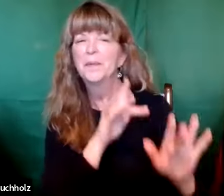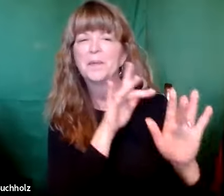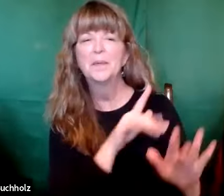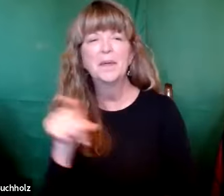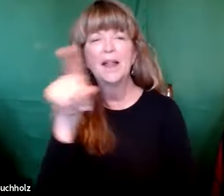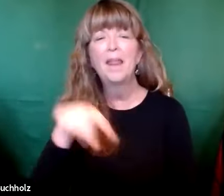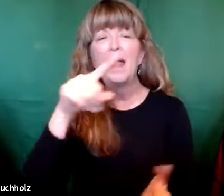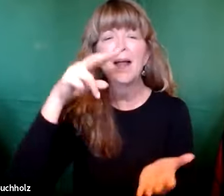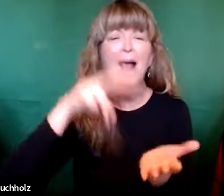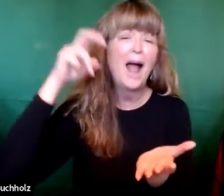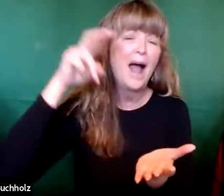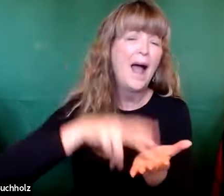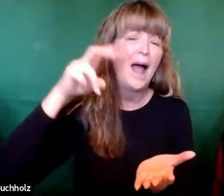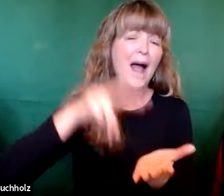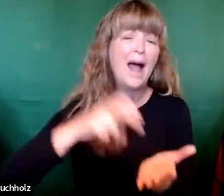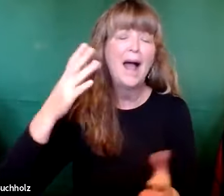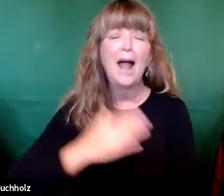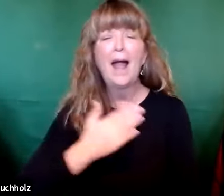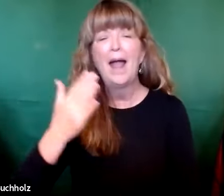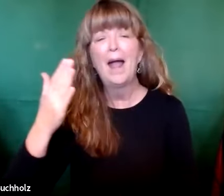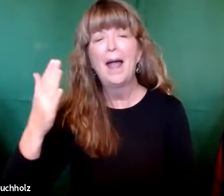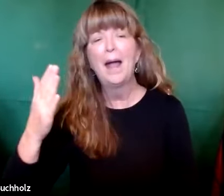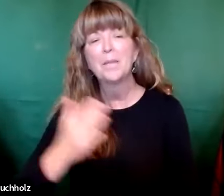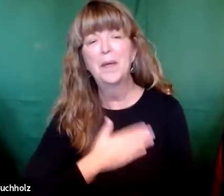and they shared her joy.